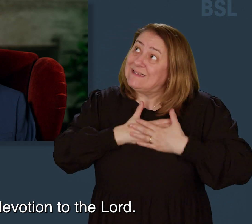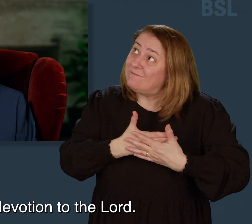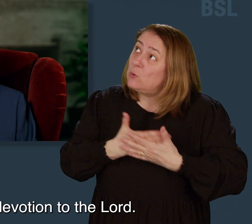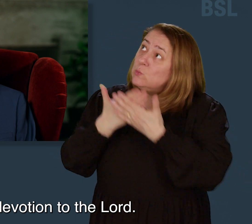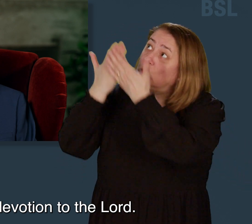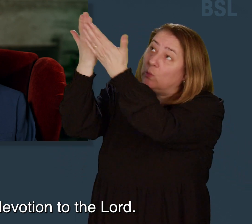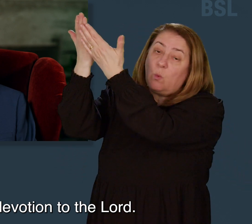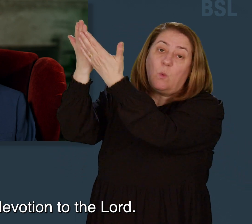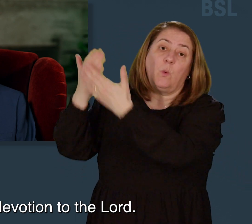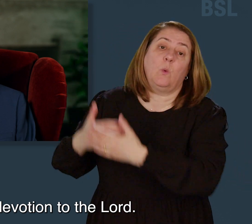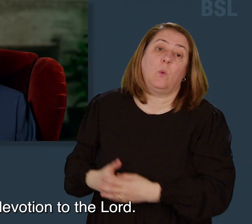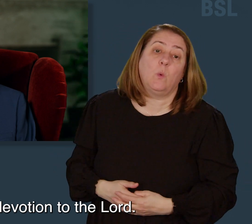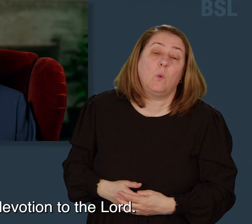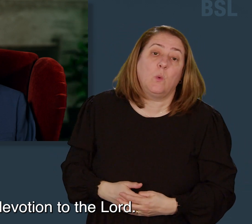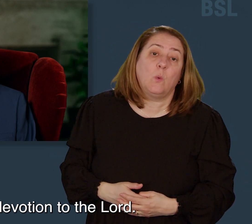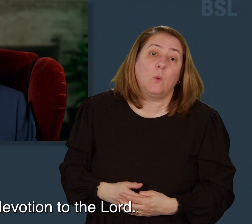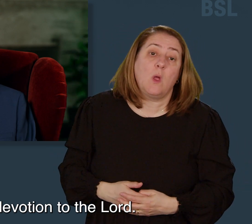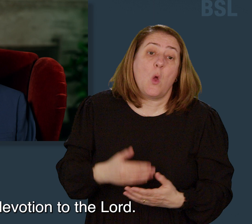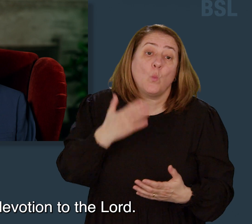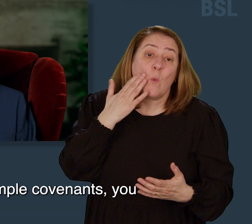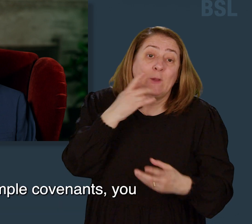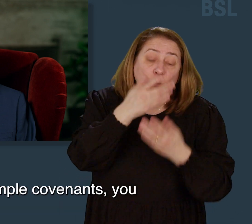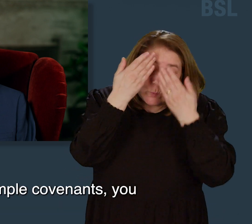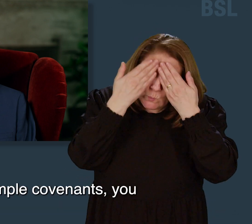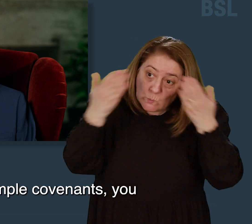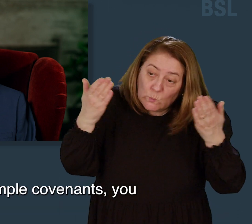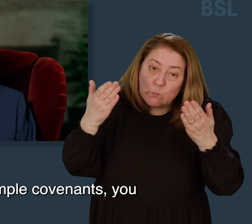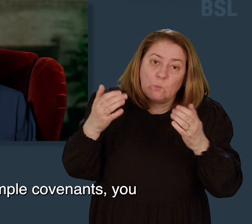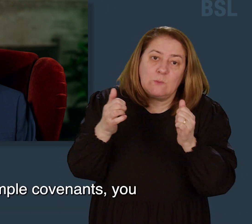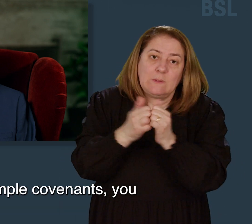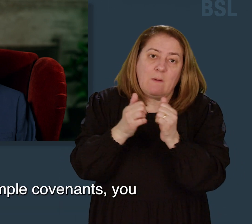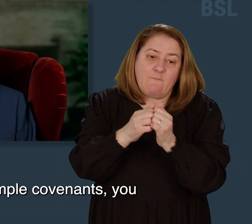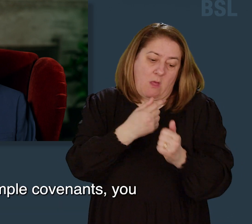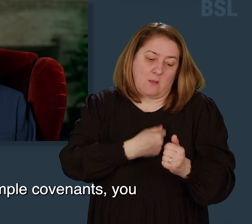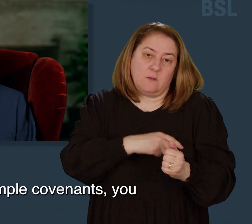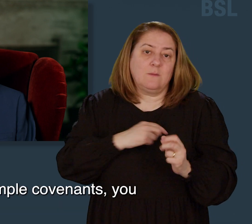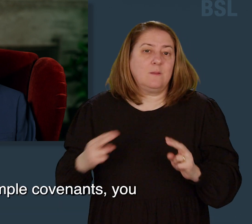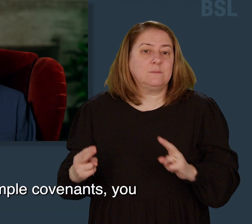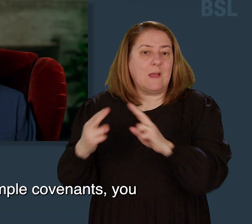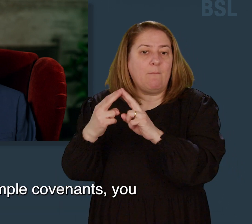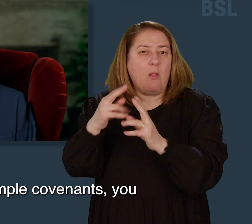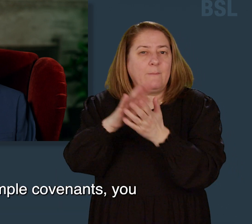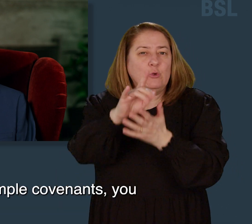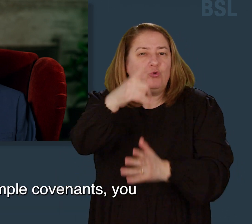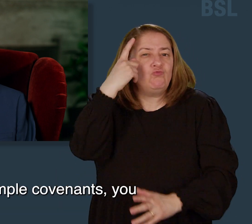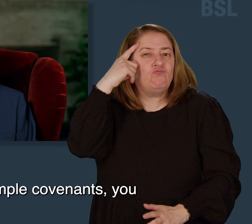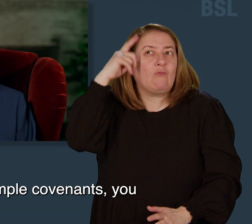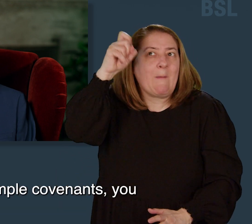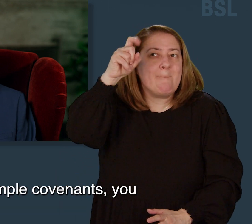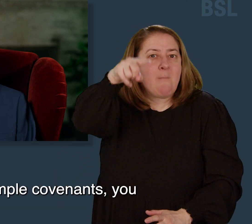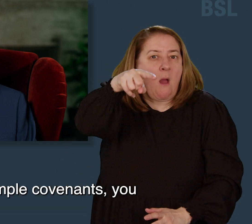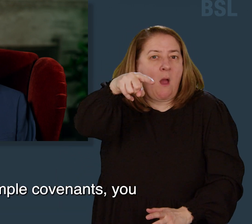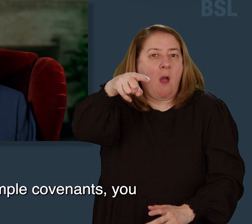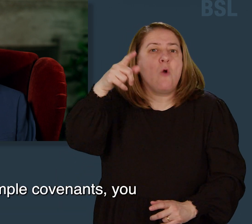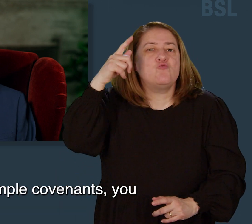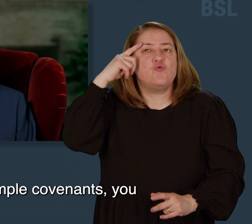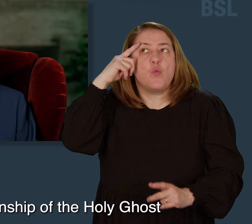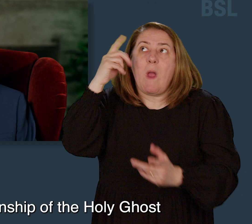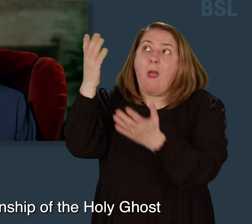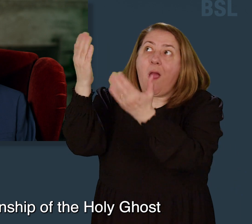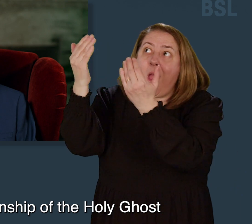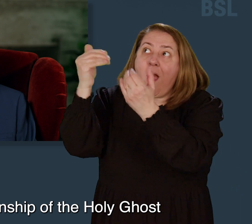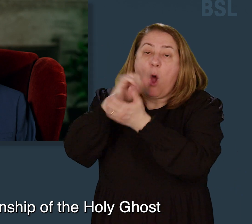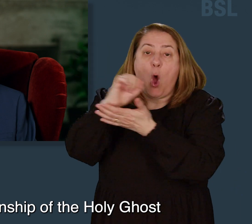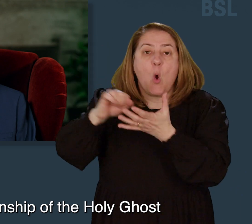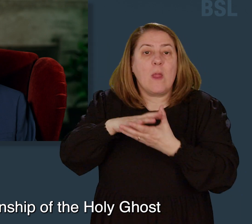devotion to the Lord. When you keep your temple covenants, you remember them.